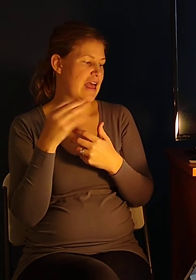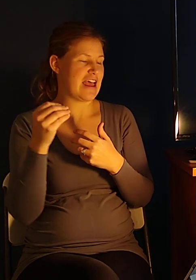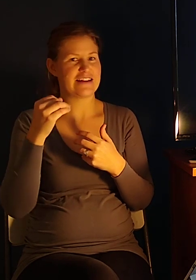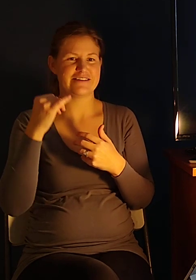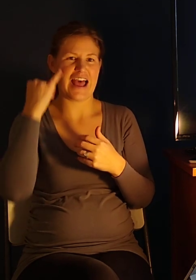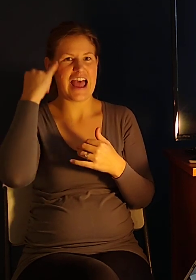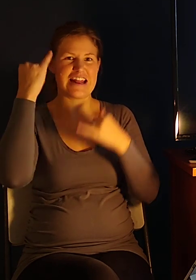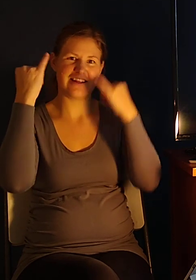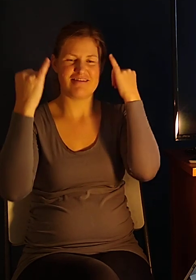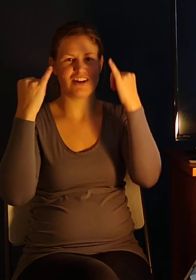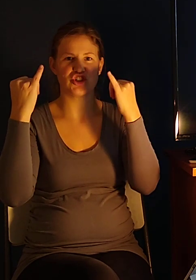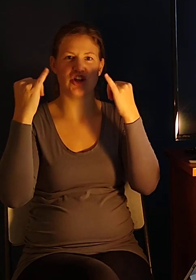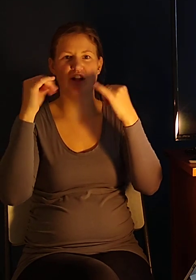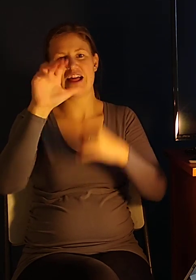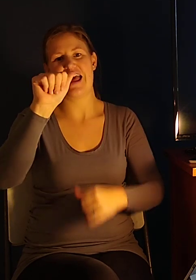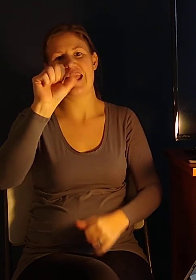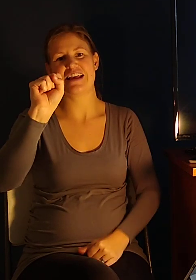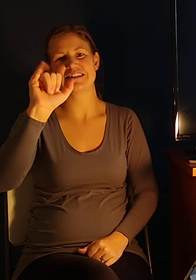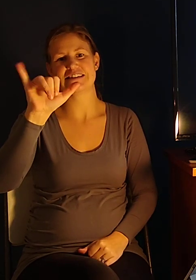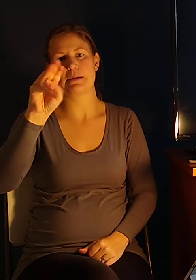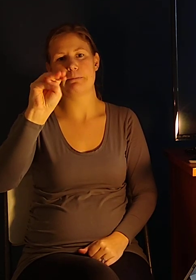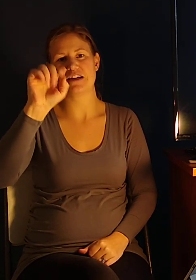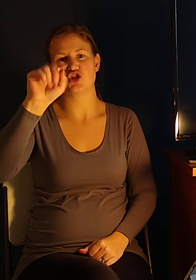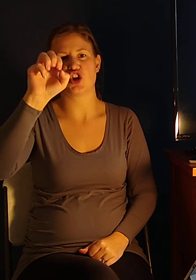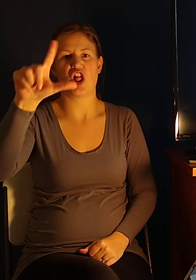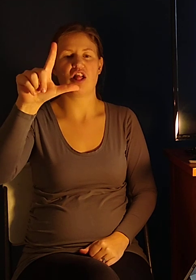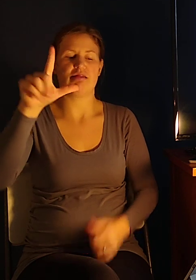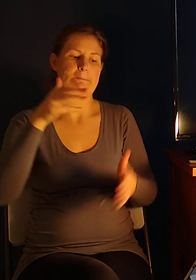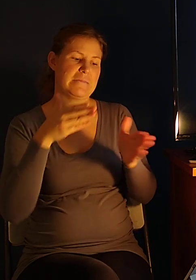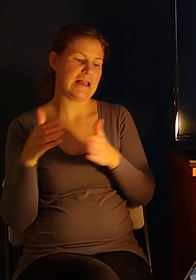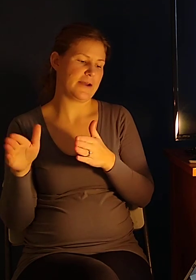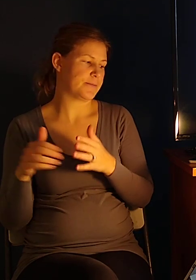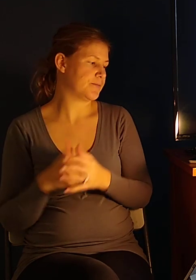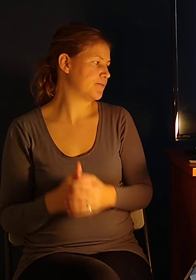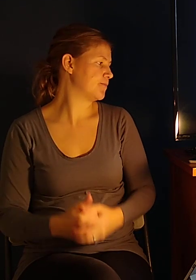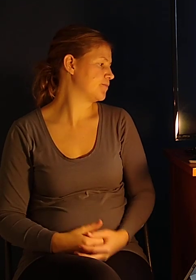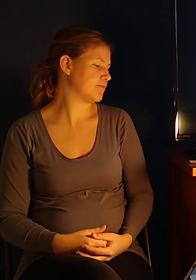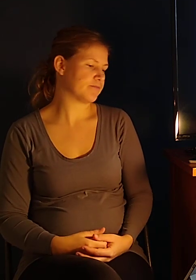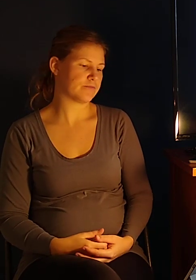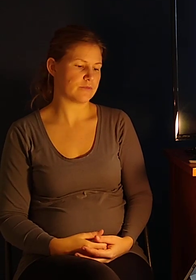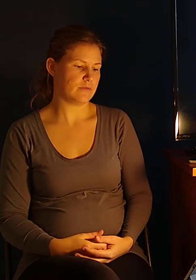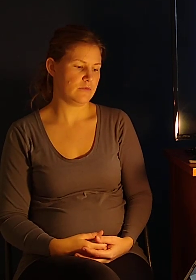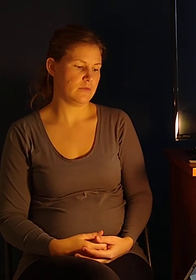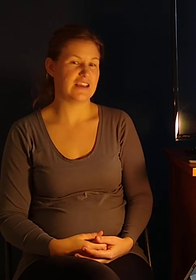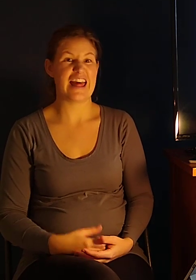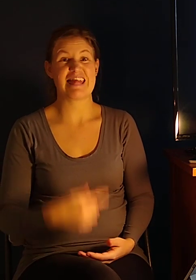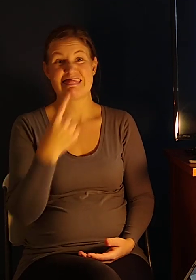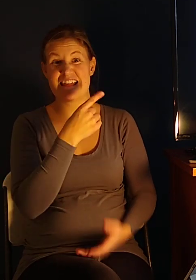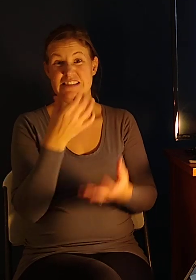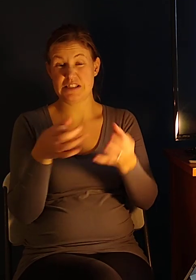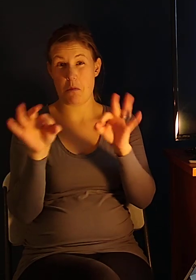austere, asymmetrical plan. Now, this is important because many of